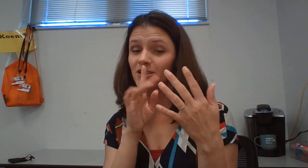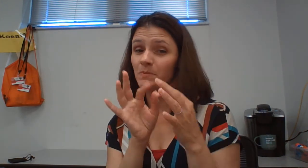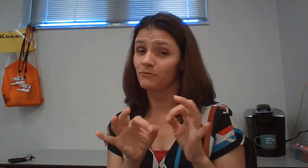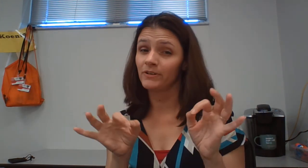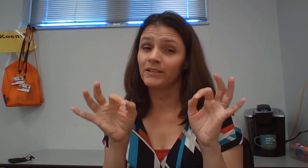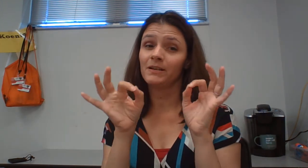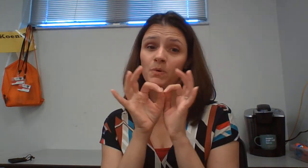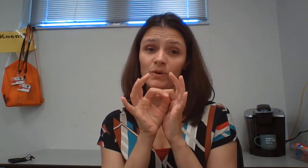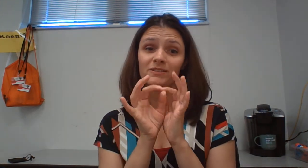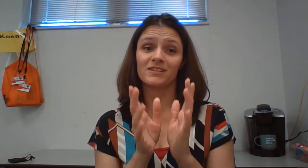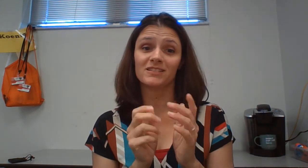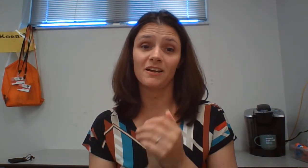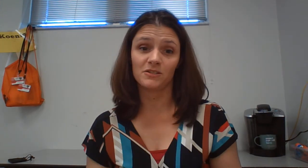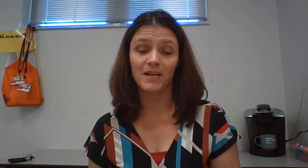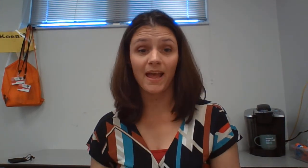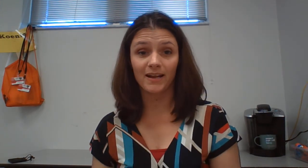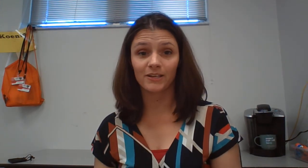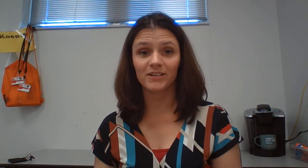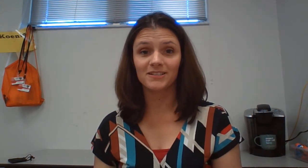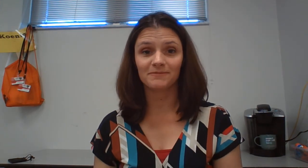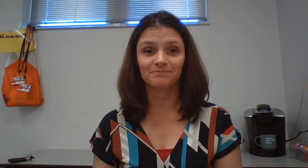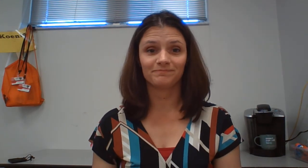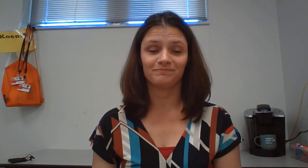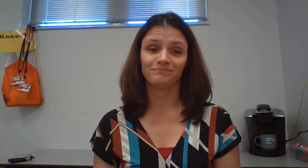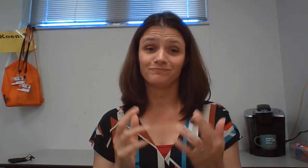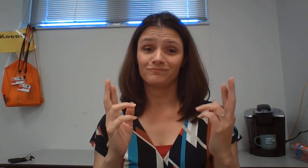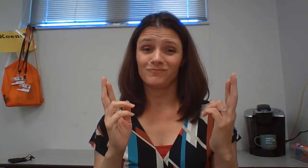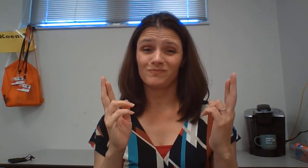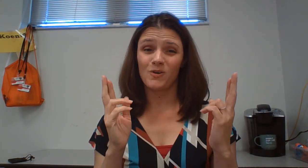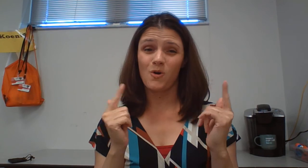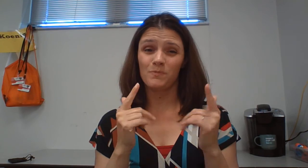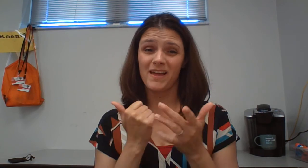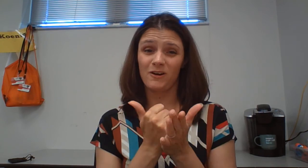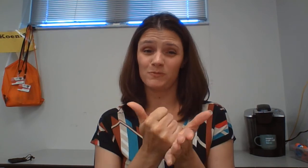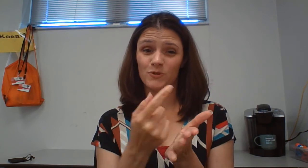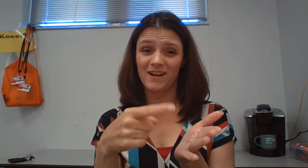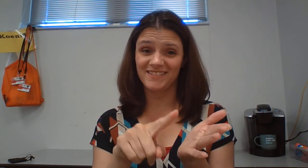be really important to the signs being accurate. Hope that helped you guys.